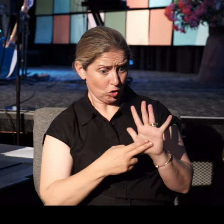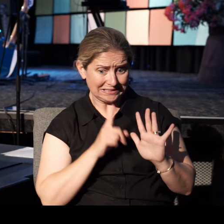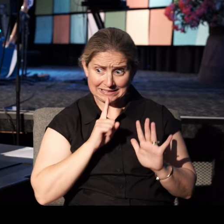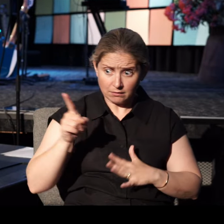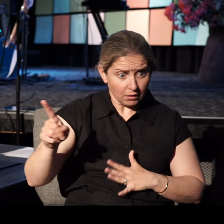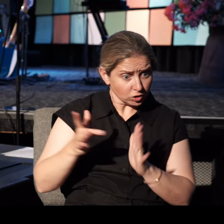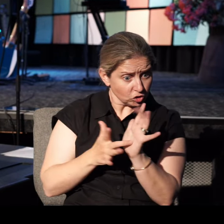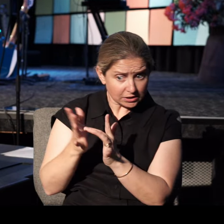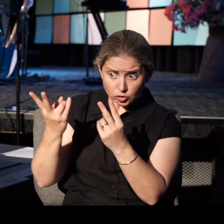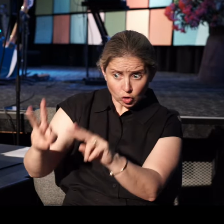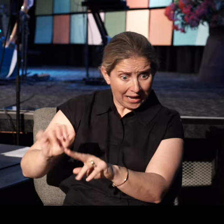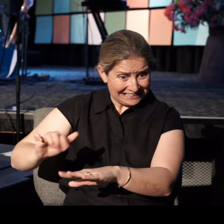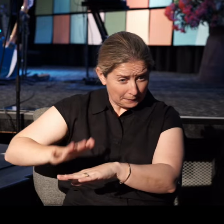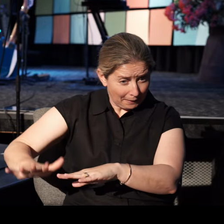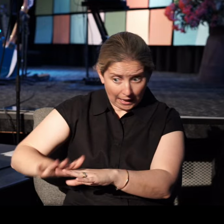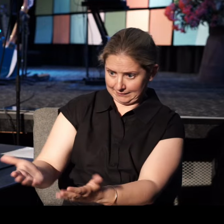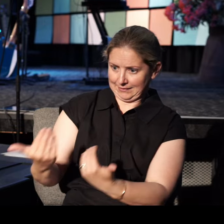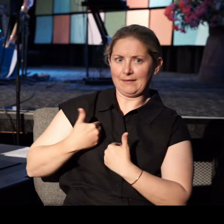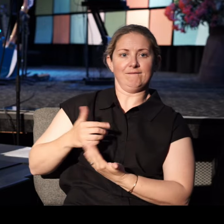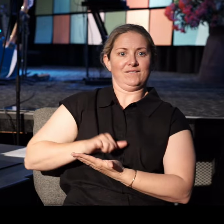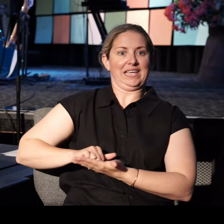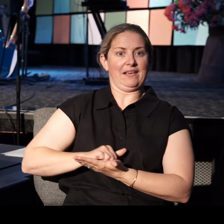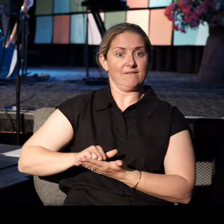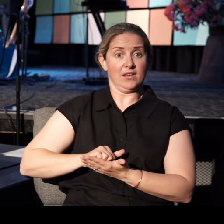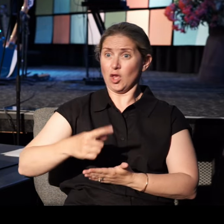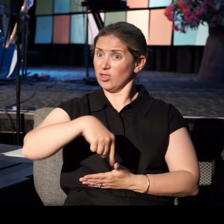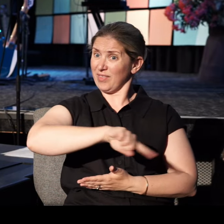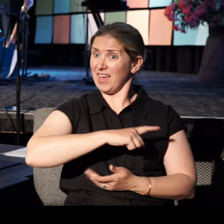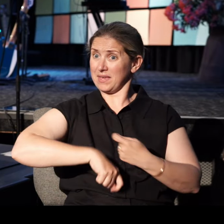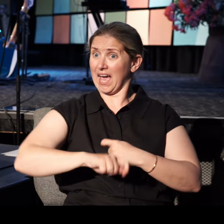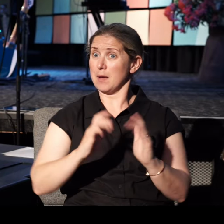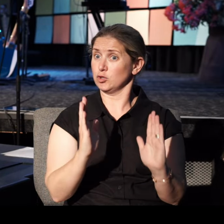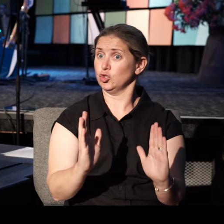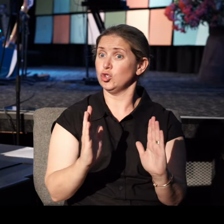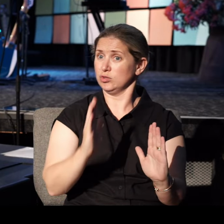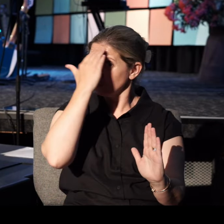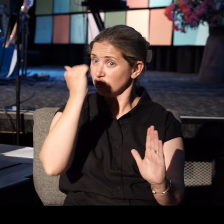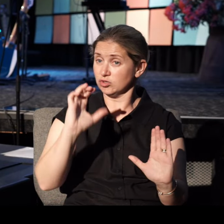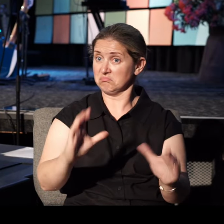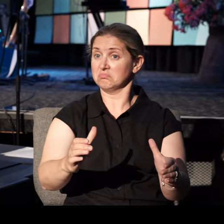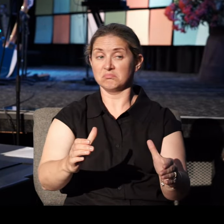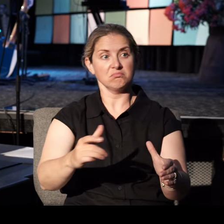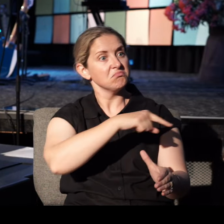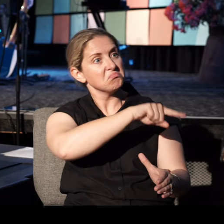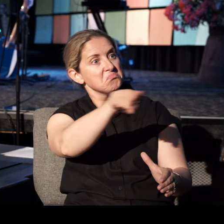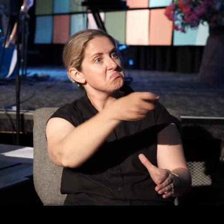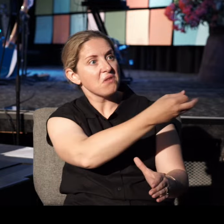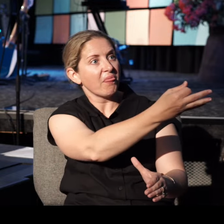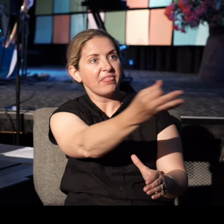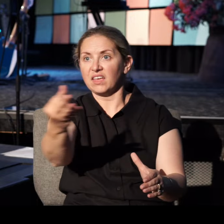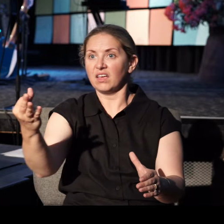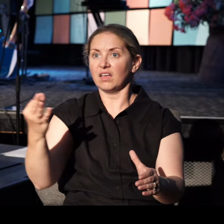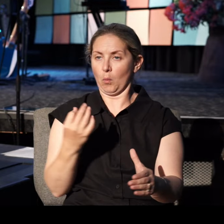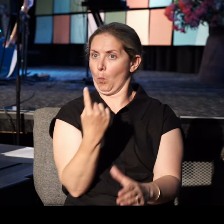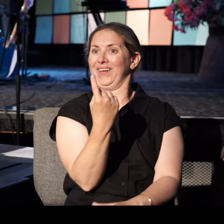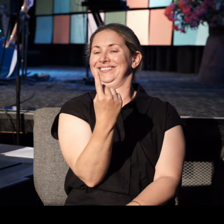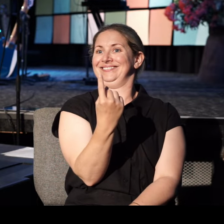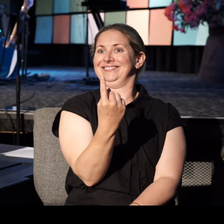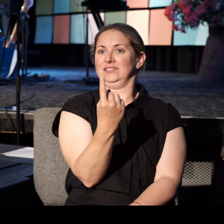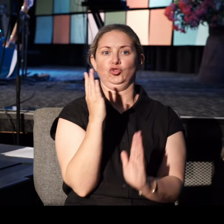forgiven. And they've left behind everything else to join together in this little community of people. No one else is doing this. It is very